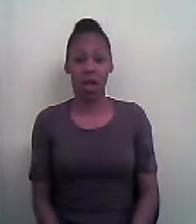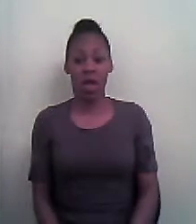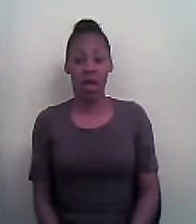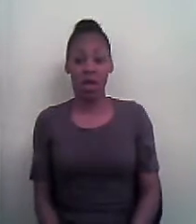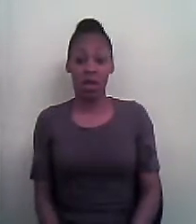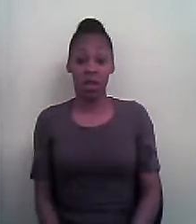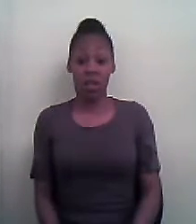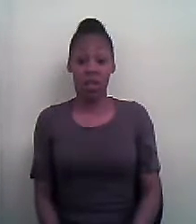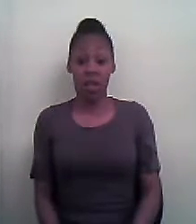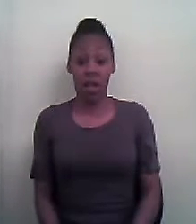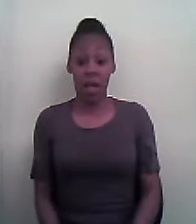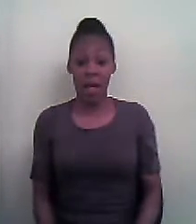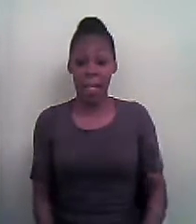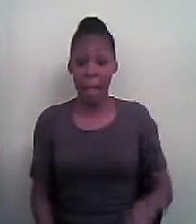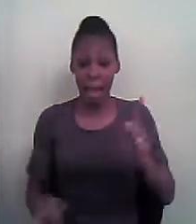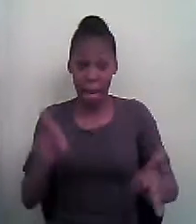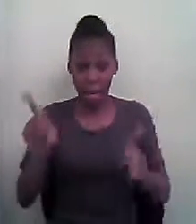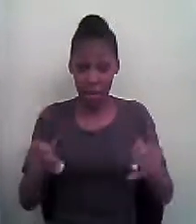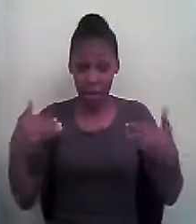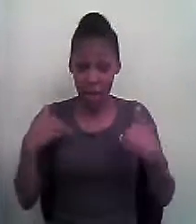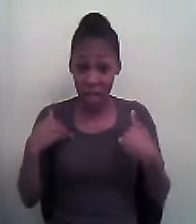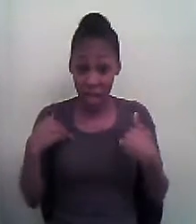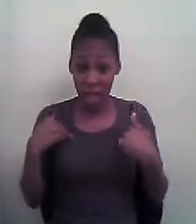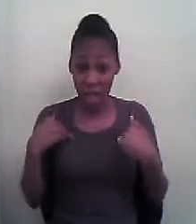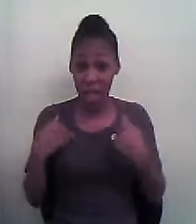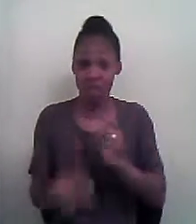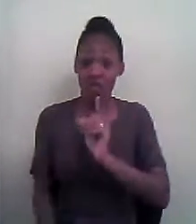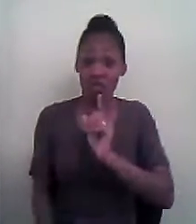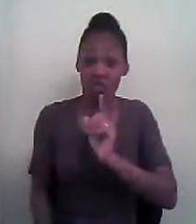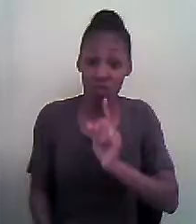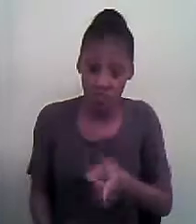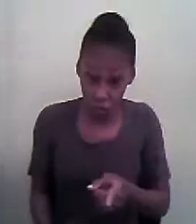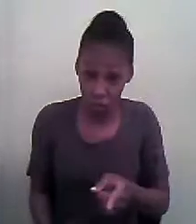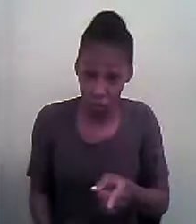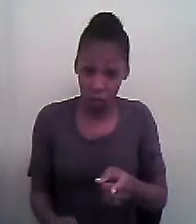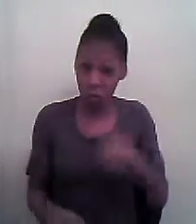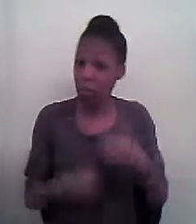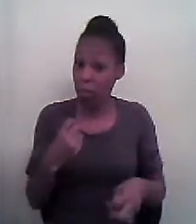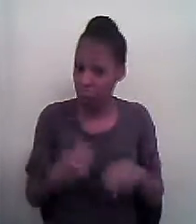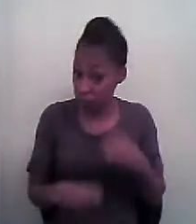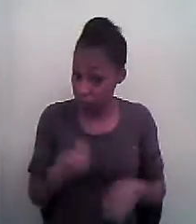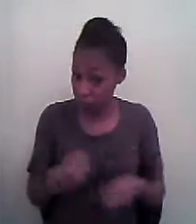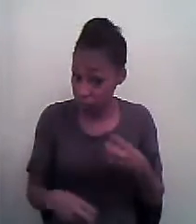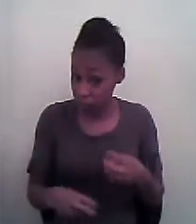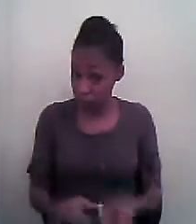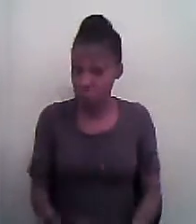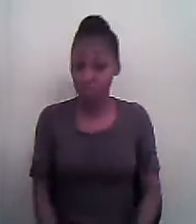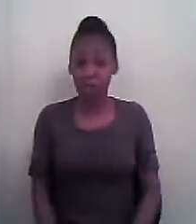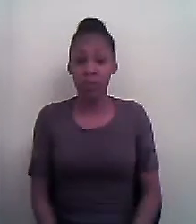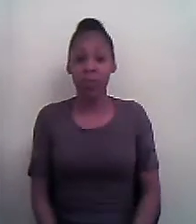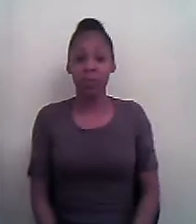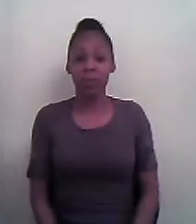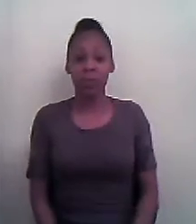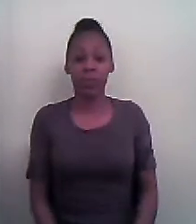about, other than textbook authors. So that being said, I send them off to the library and I ask them to